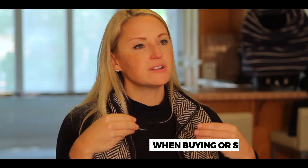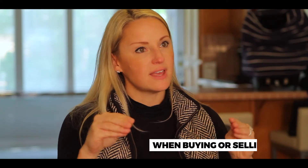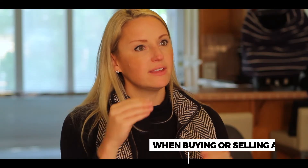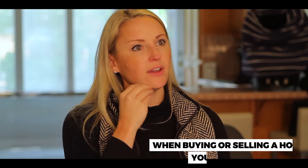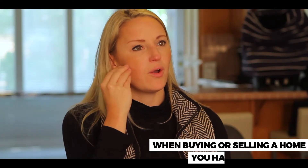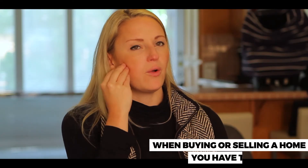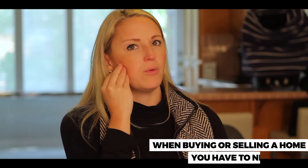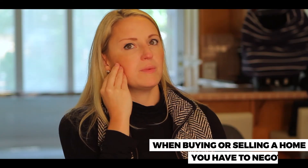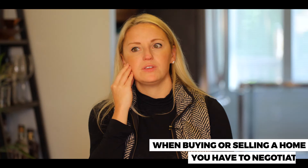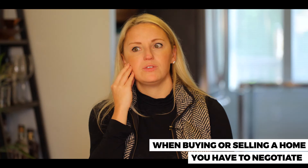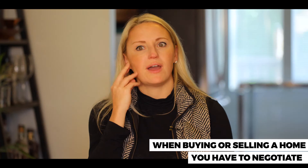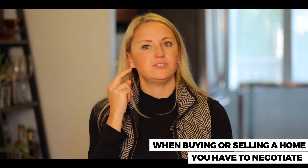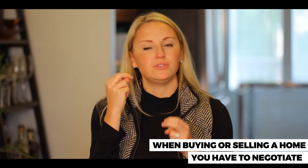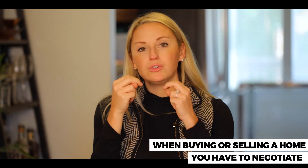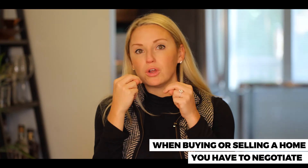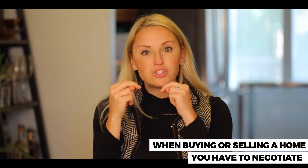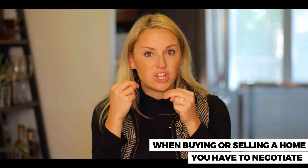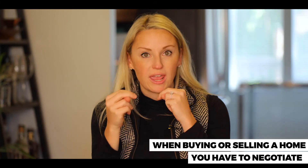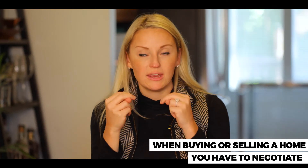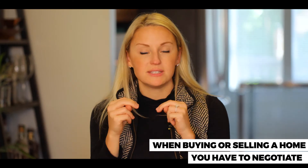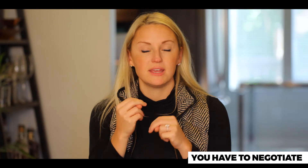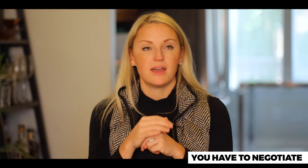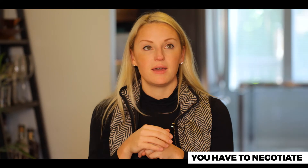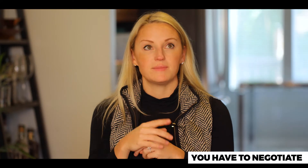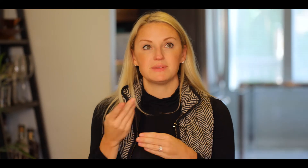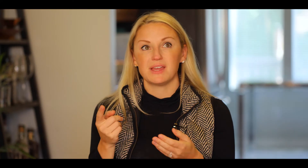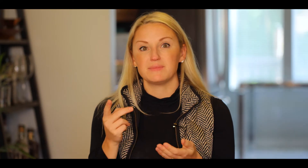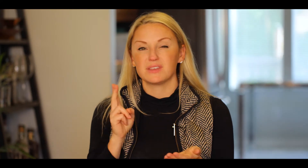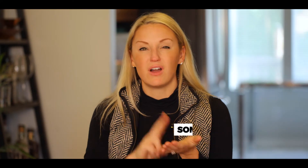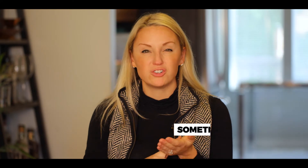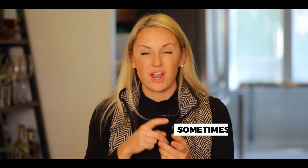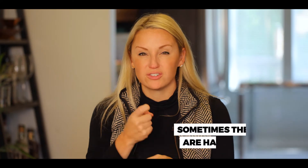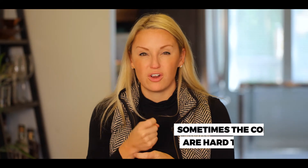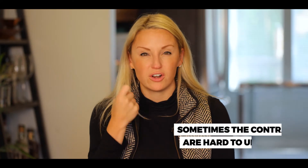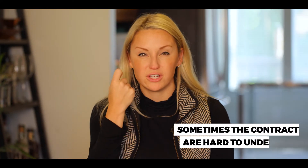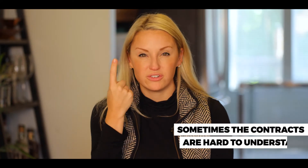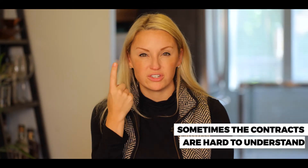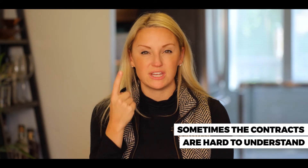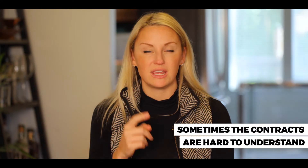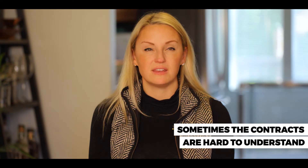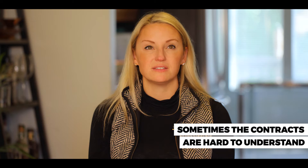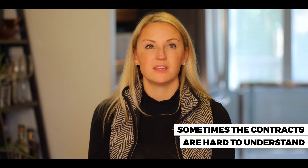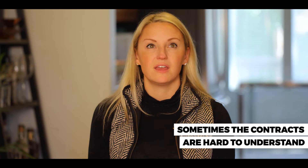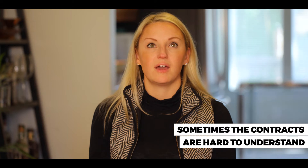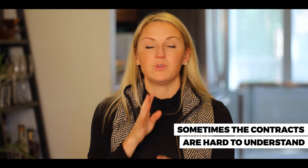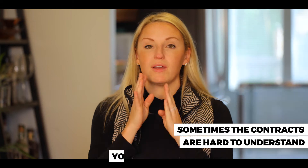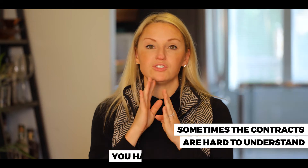selling a home, you have to negotiate. Sometimes the contracts are hard to understand. You have to